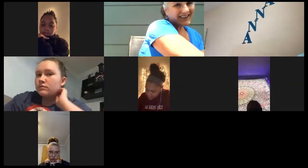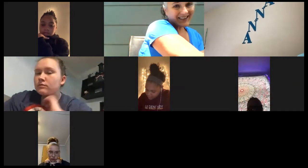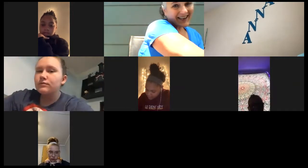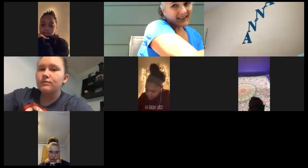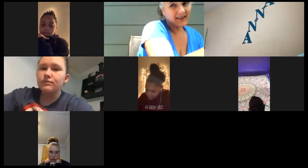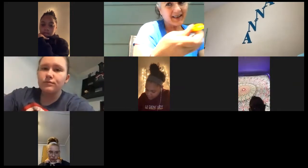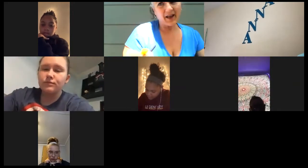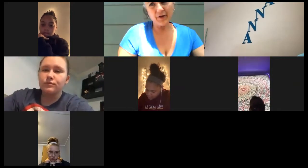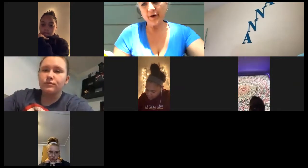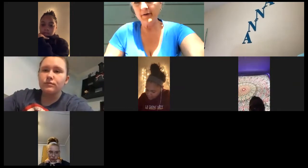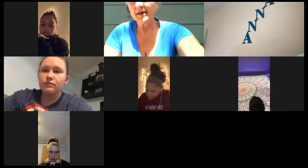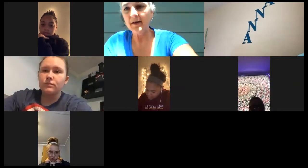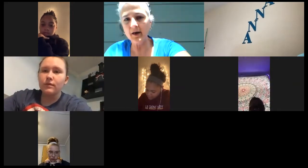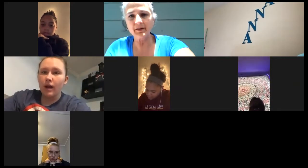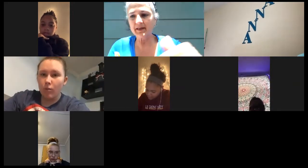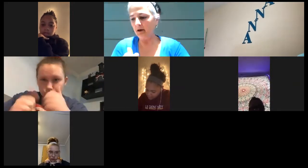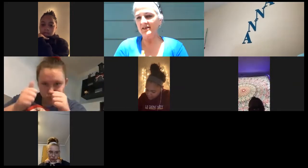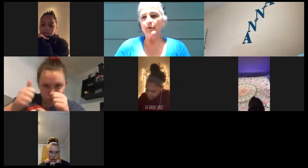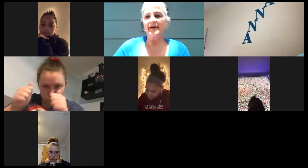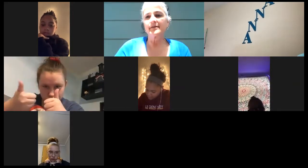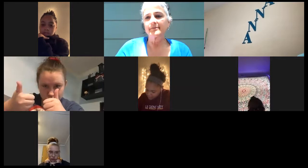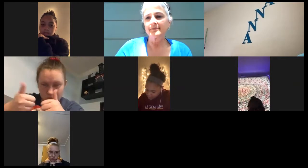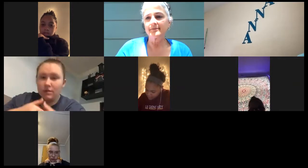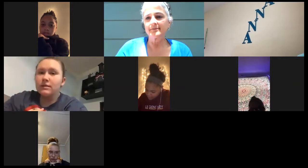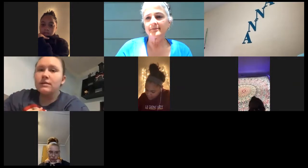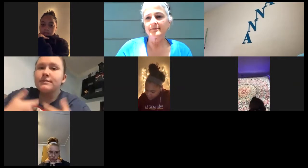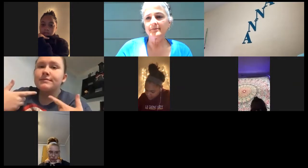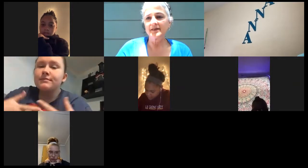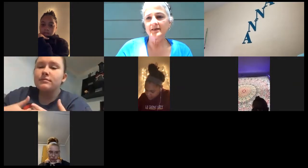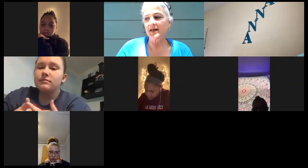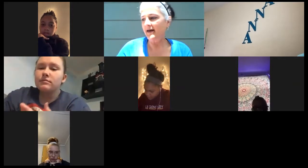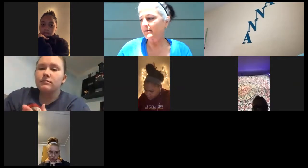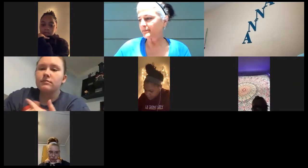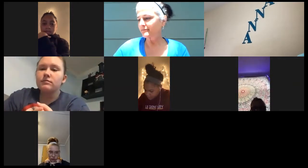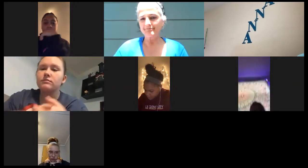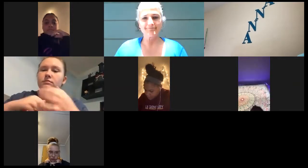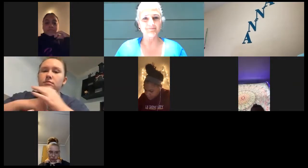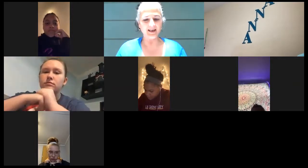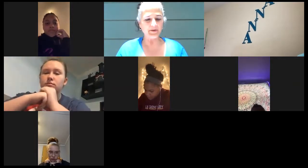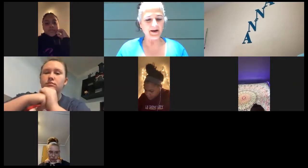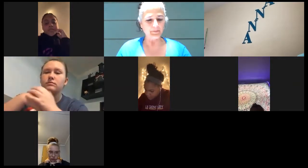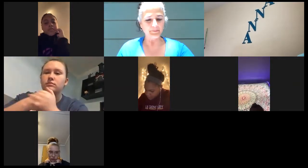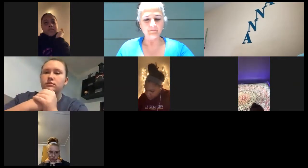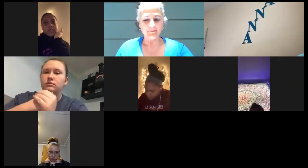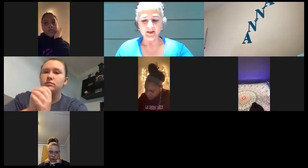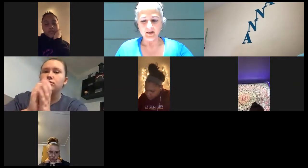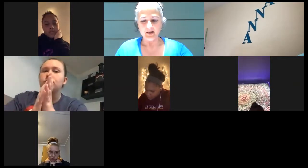gonna go over that today together. Oh, let me let Austin Marie in. Yay.